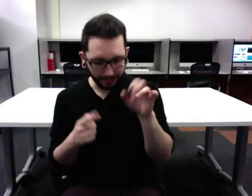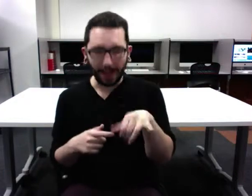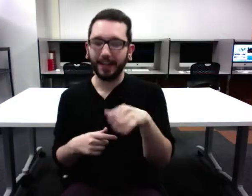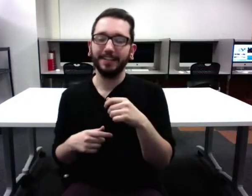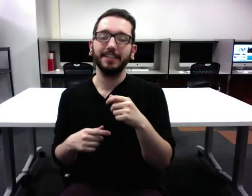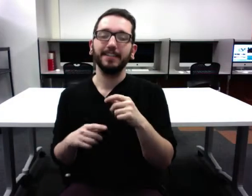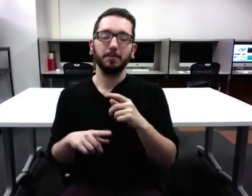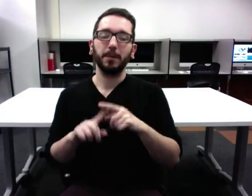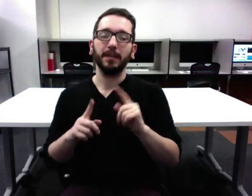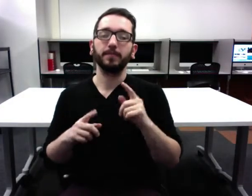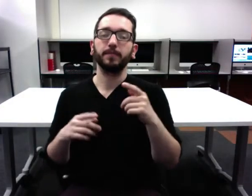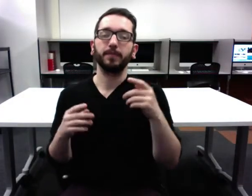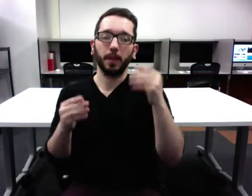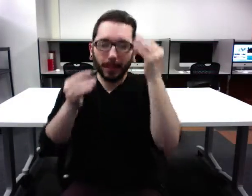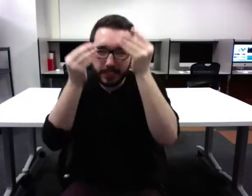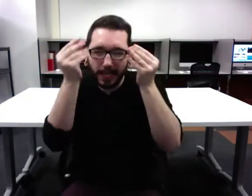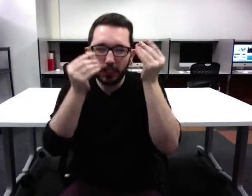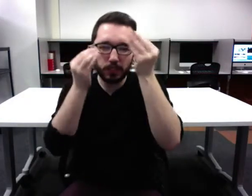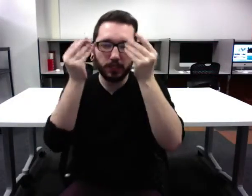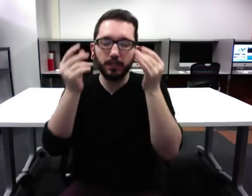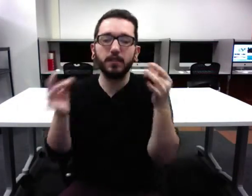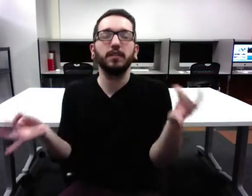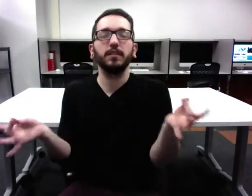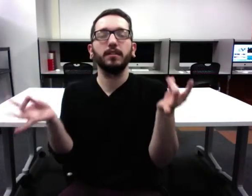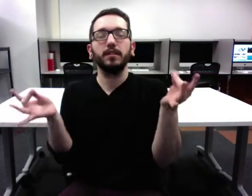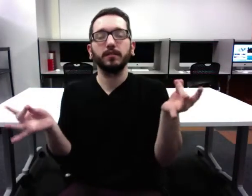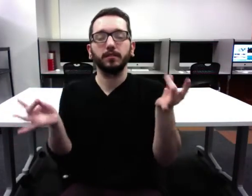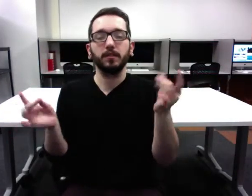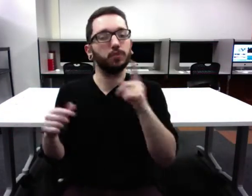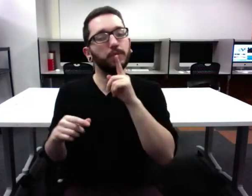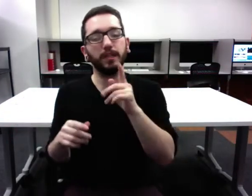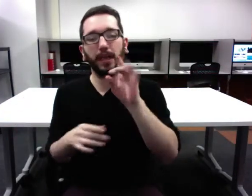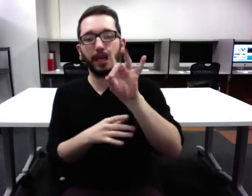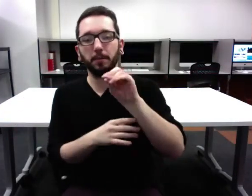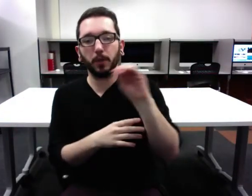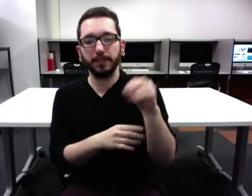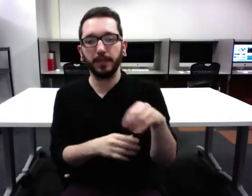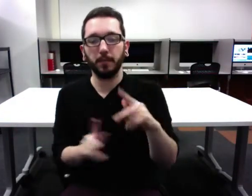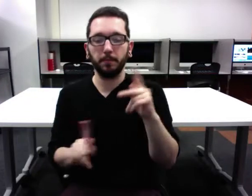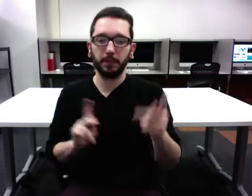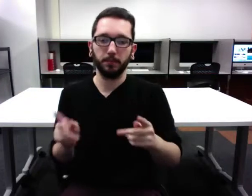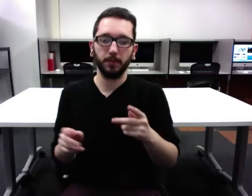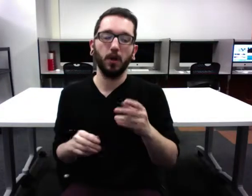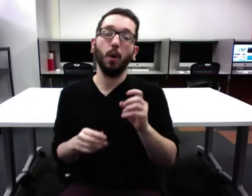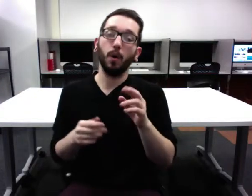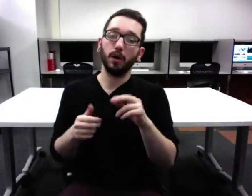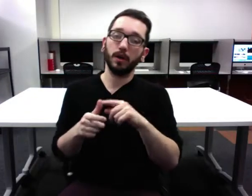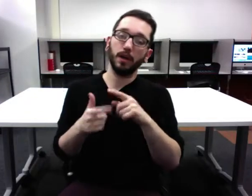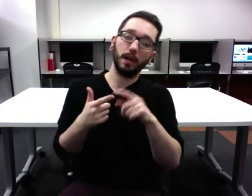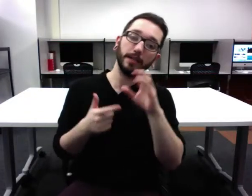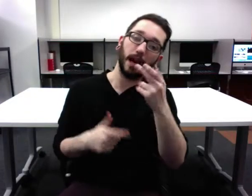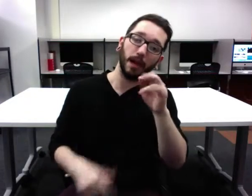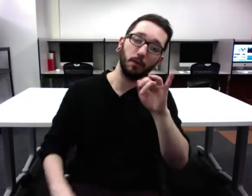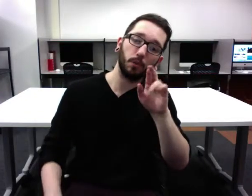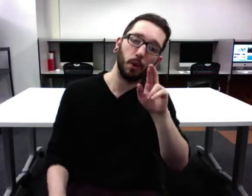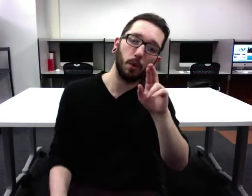very practiced by 8%, as many people practice chiropractic. Notice that these first practices